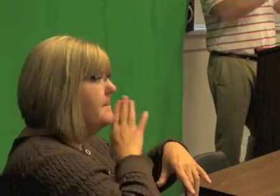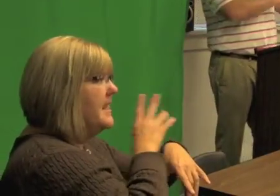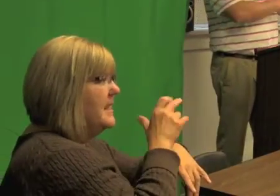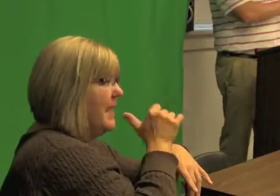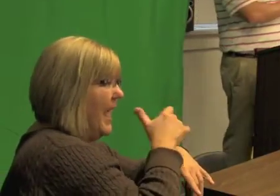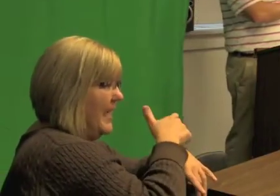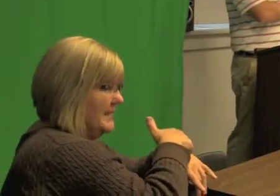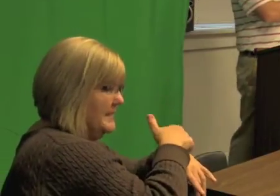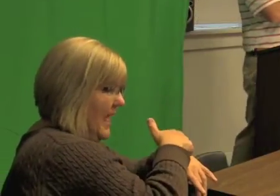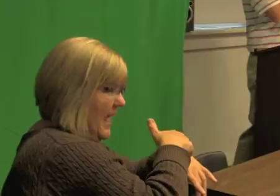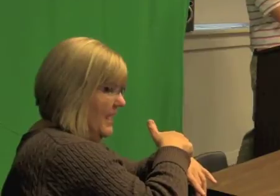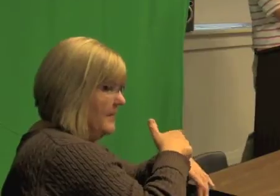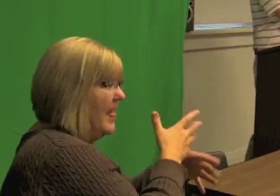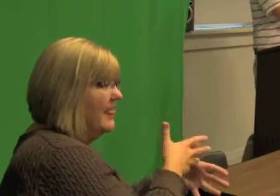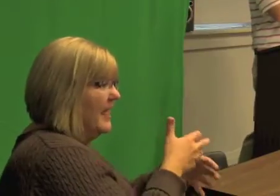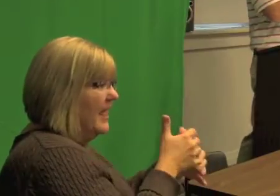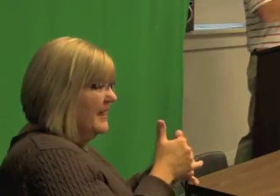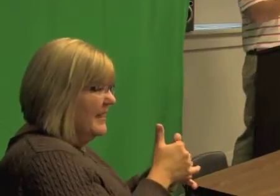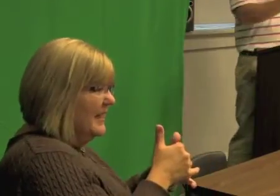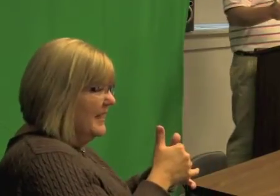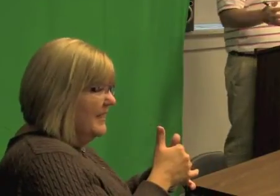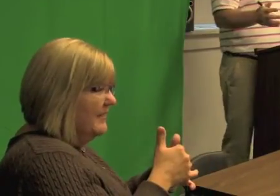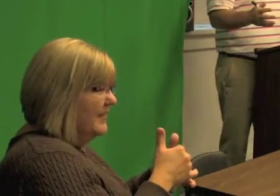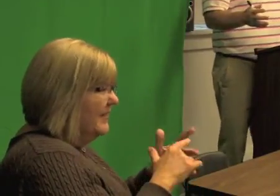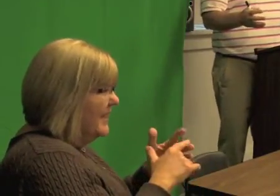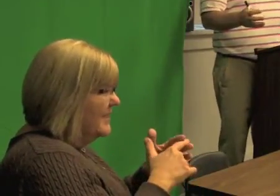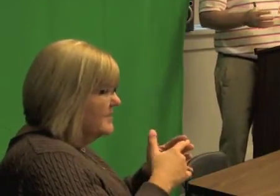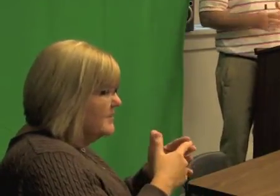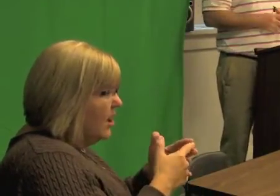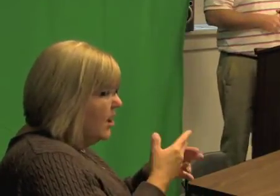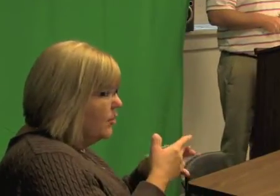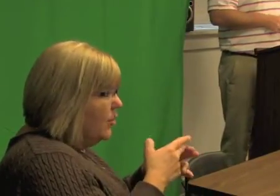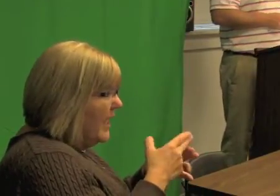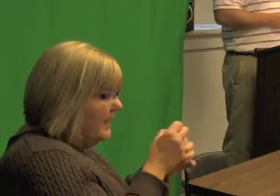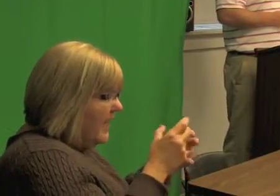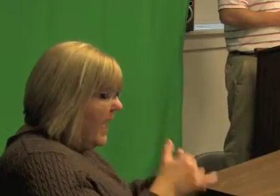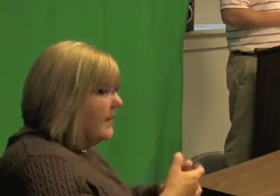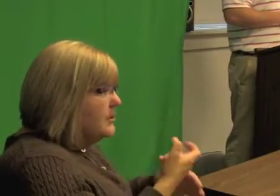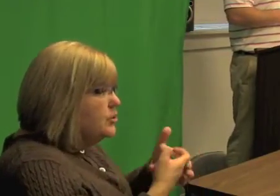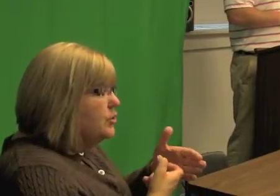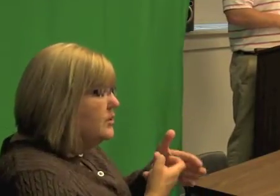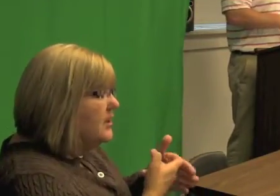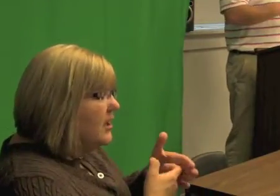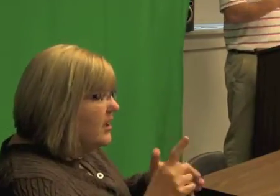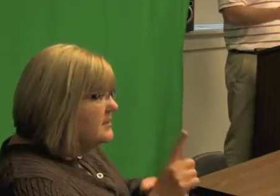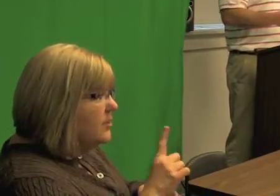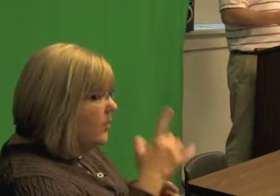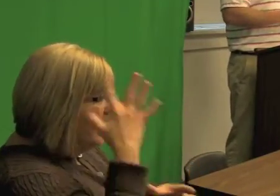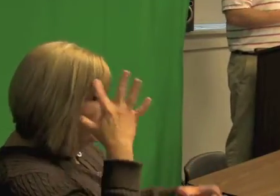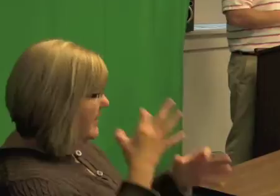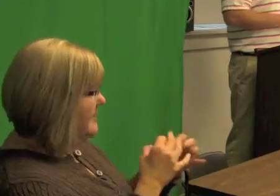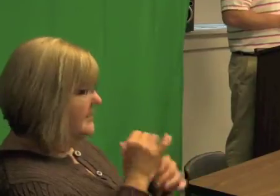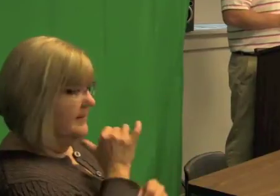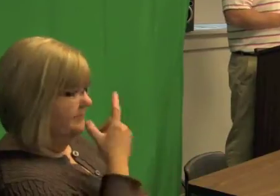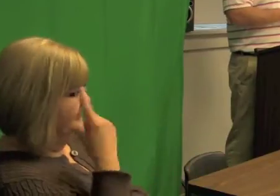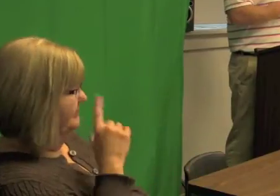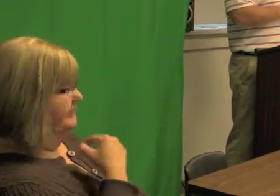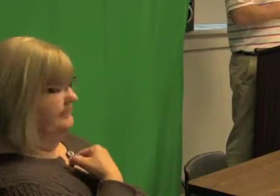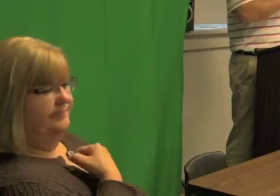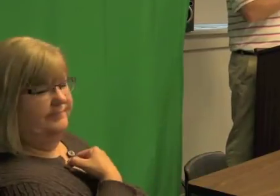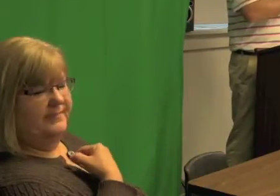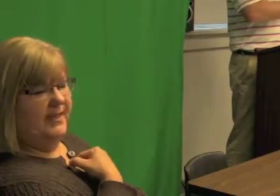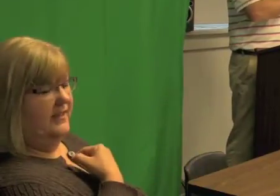they leave is when they start weighing the opportunity costs. And that's where they decide, not for me,